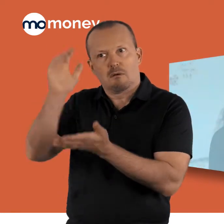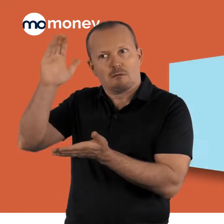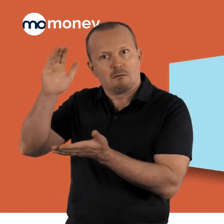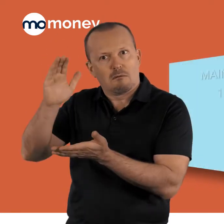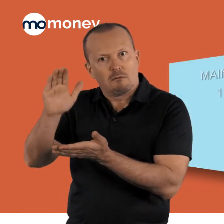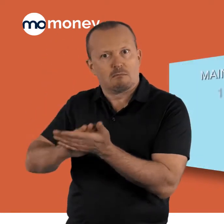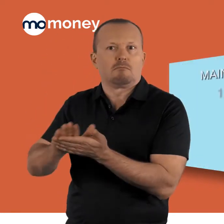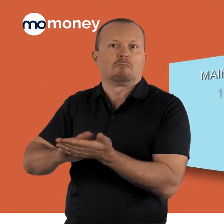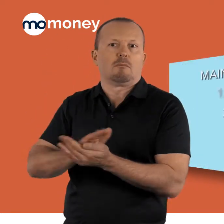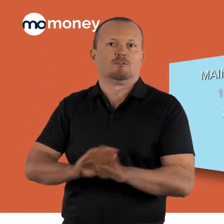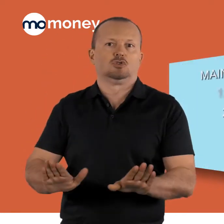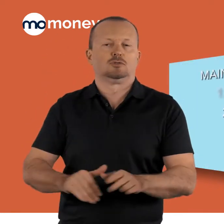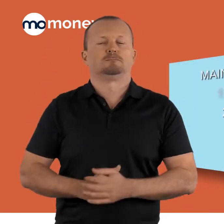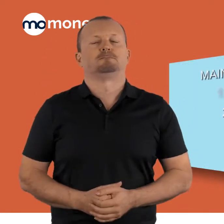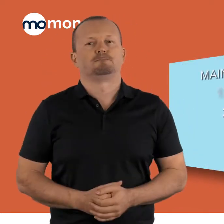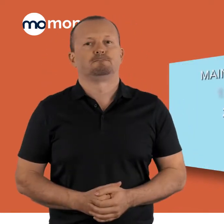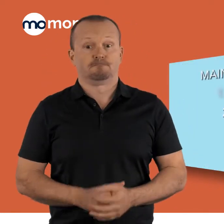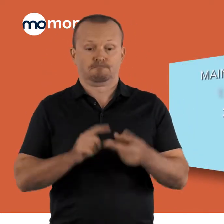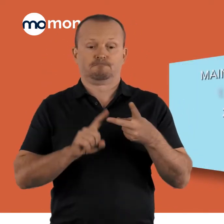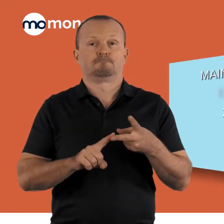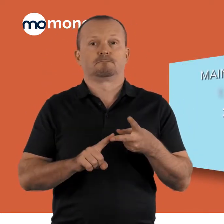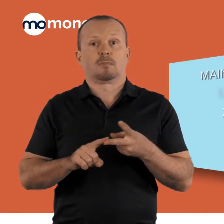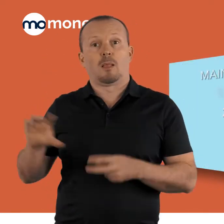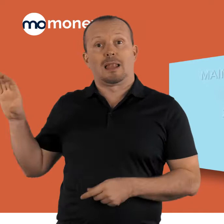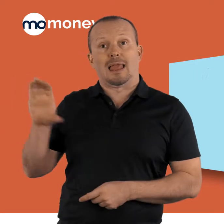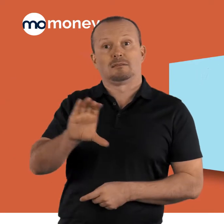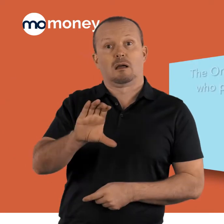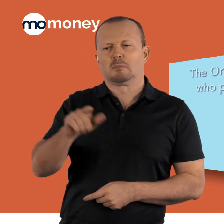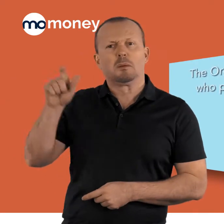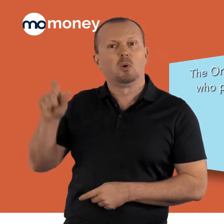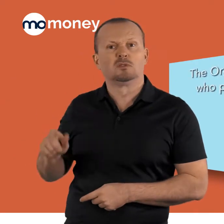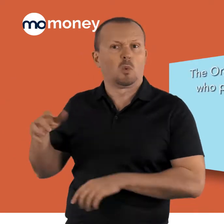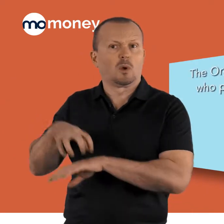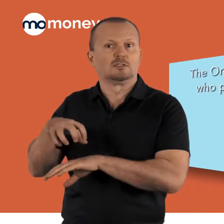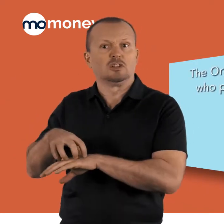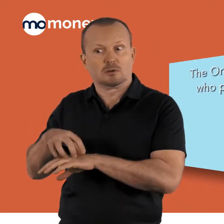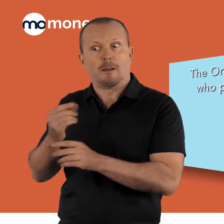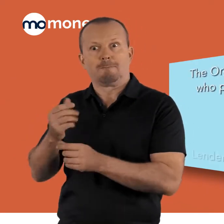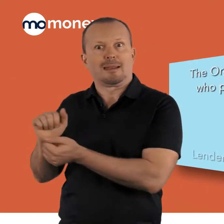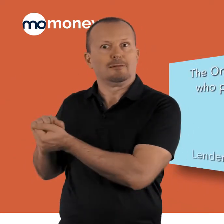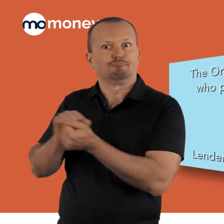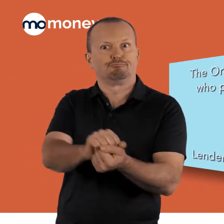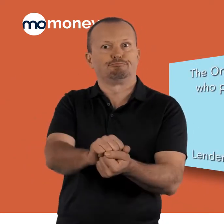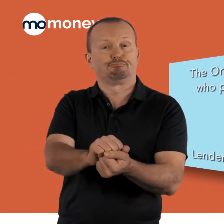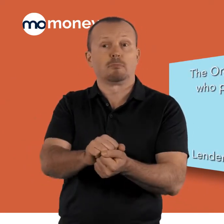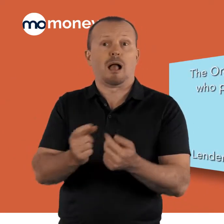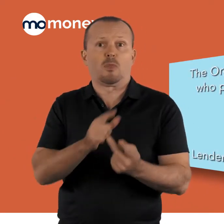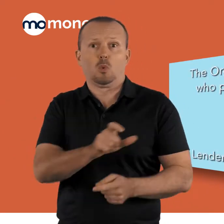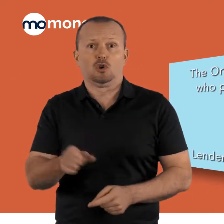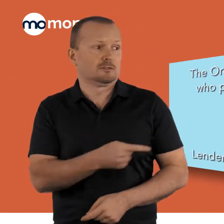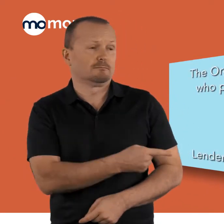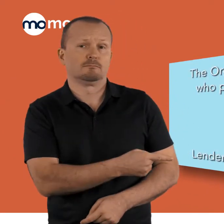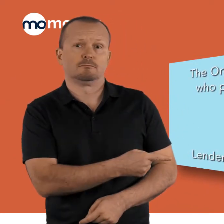paid off. Number two, the lender. This is the organisation or person who lends the money. They may also be called creditors